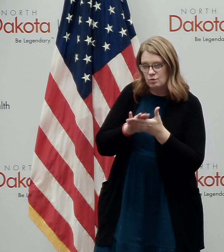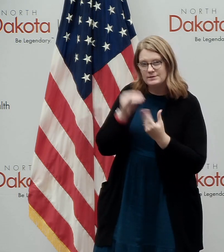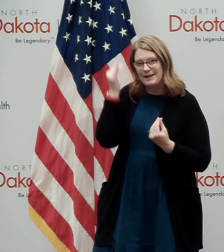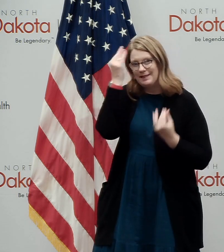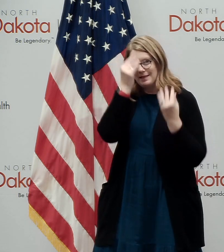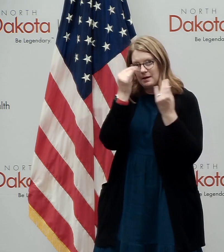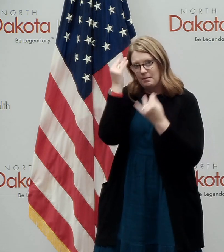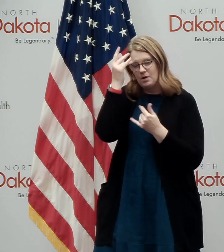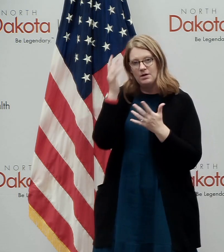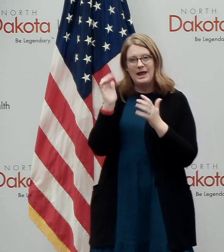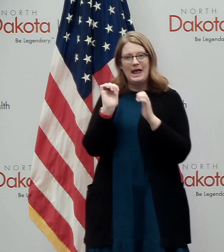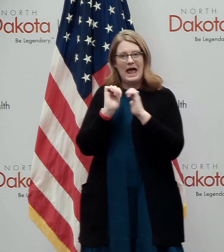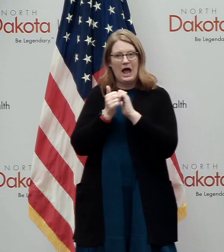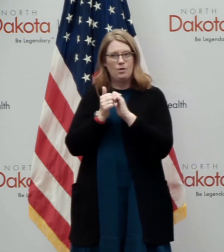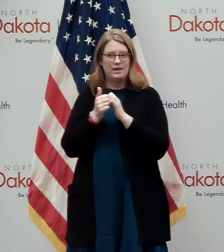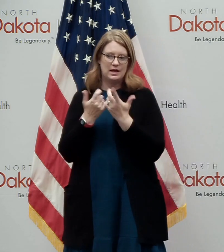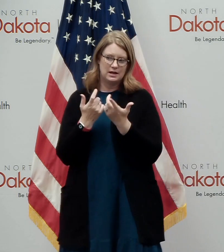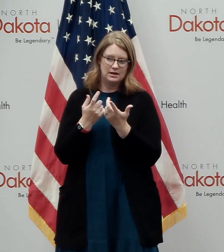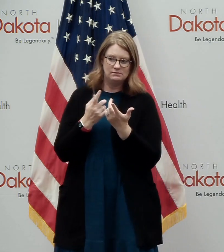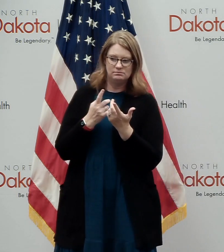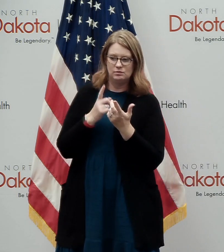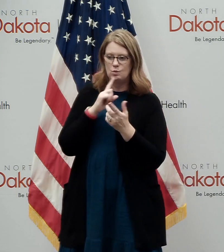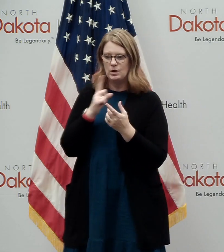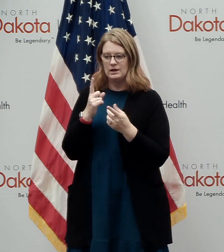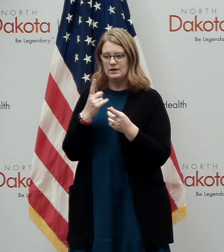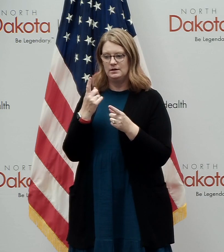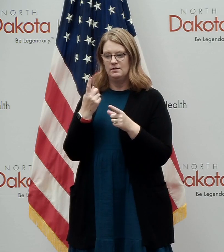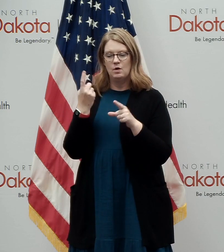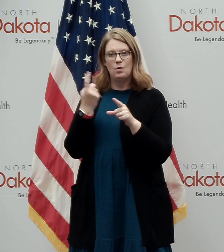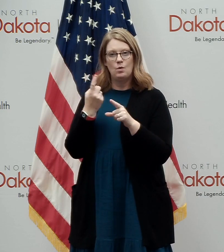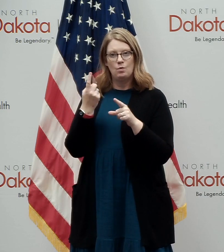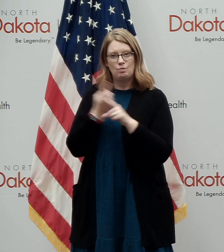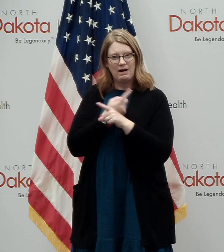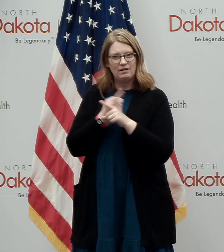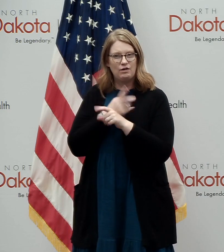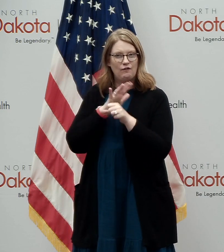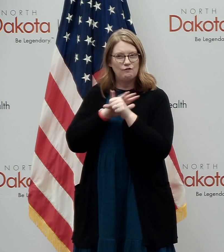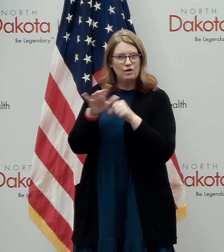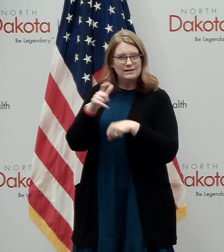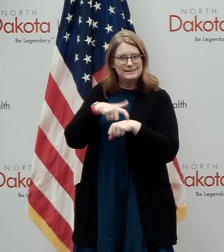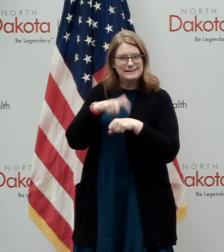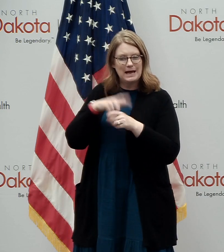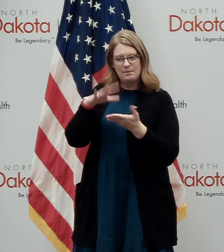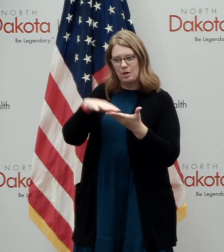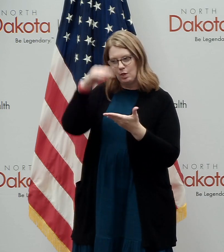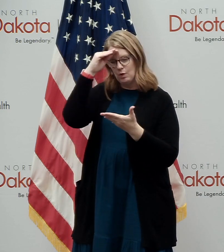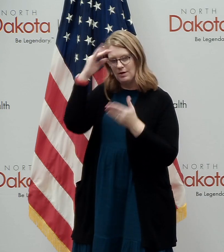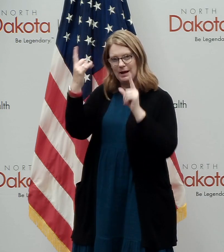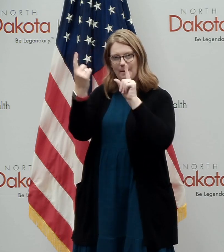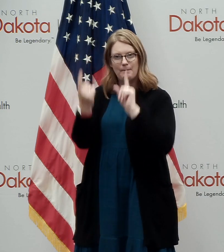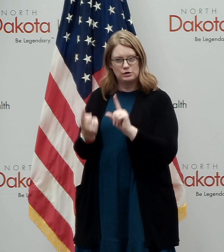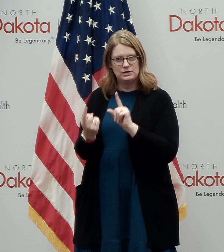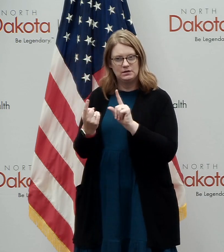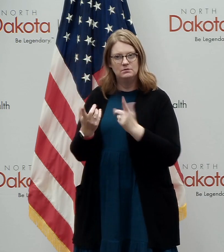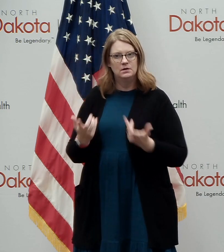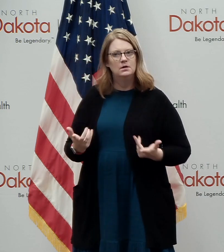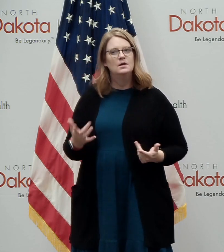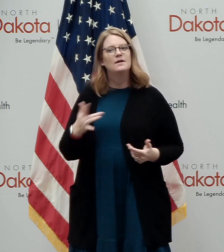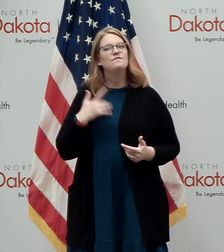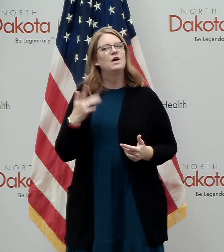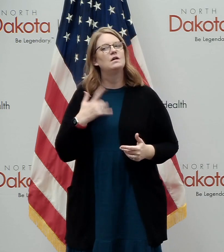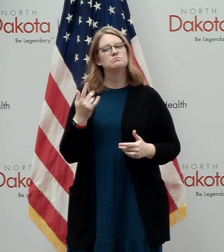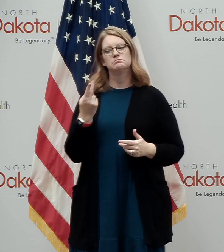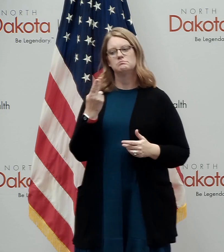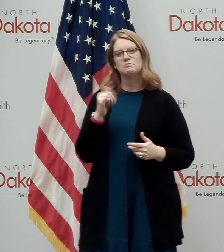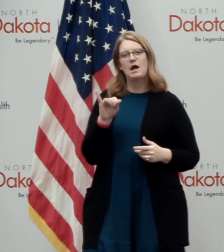move towards having full-time learning in person. And why is that? It was initially thought that hybrid learning would